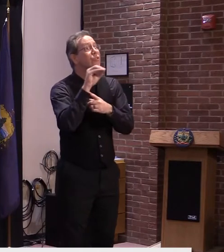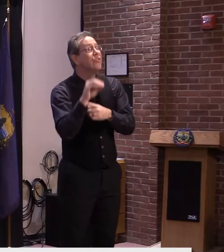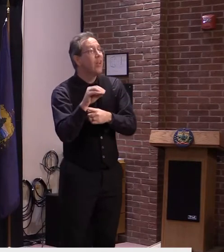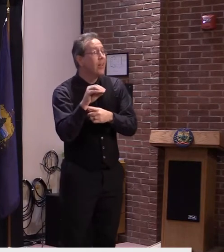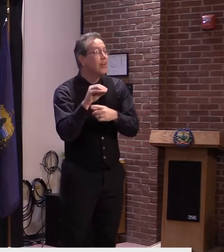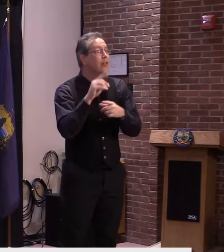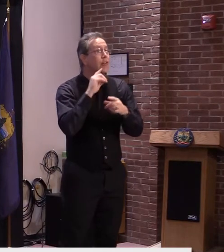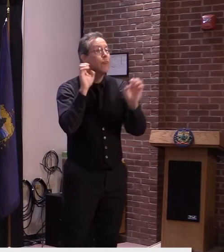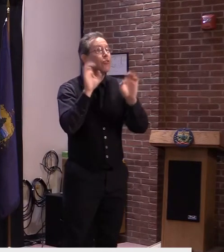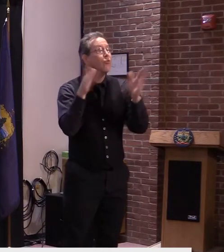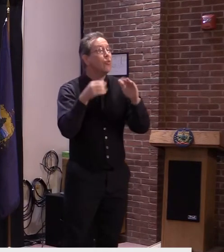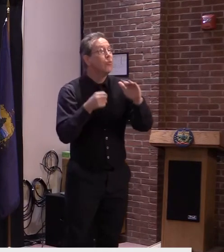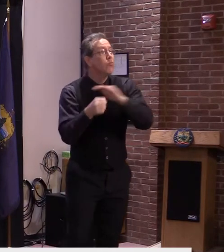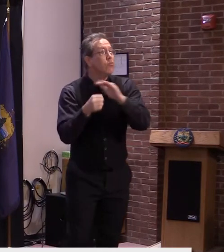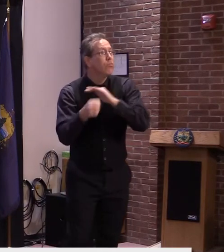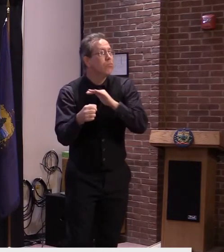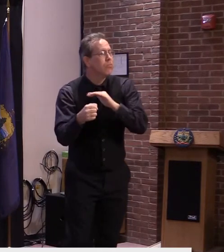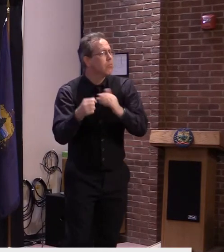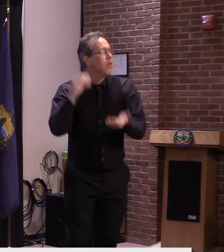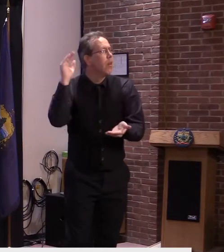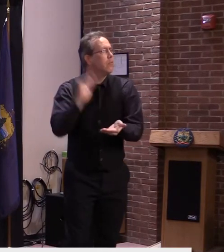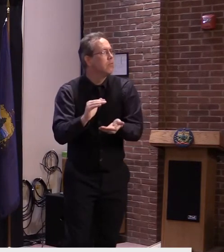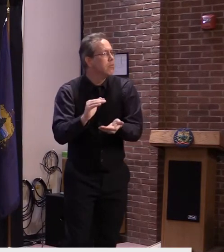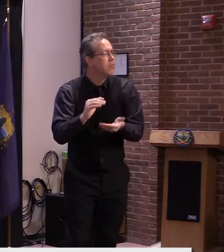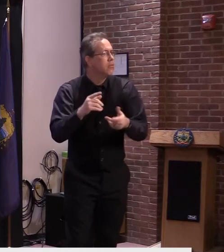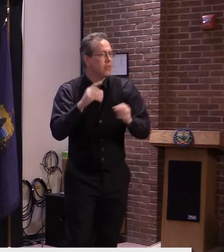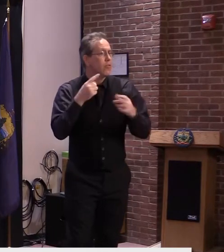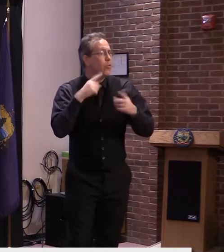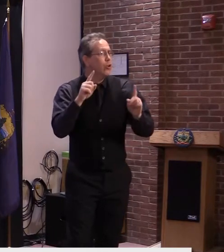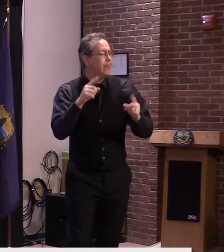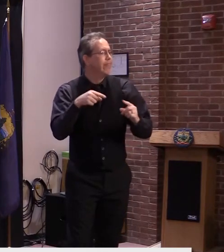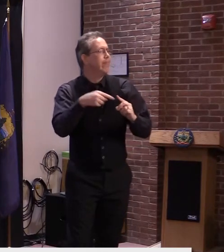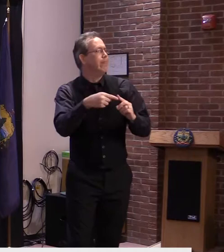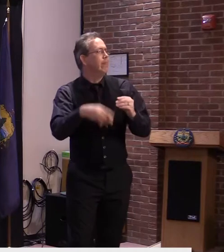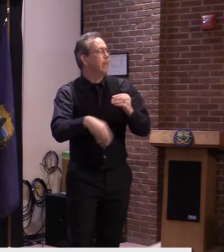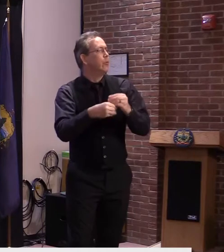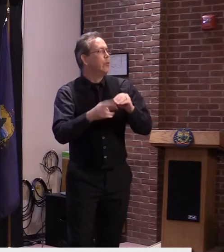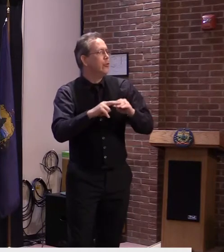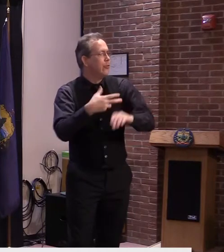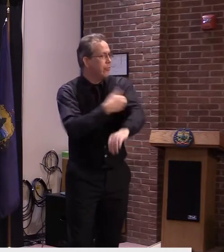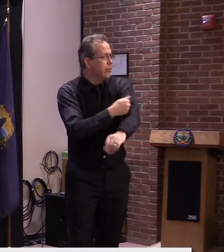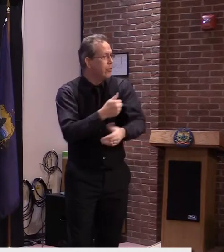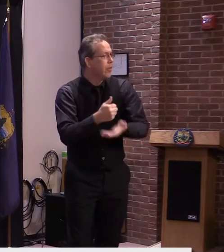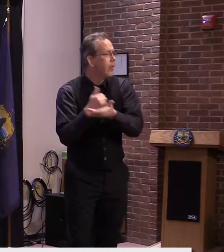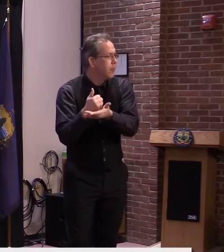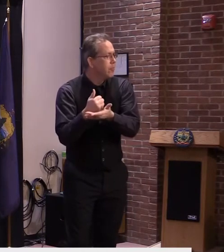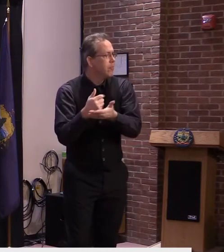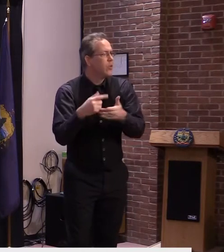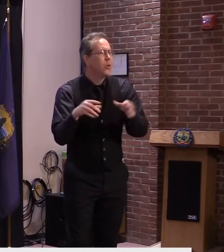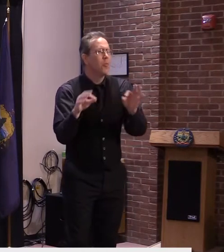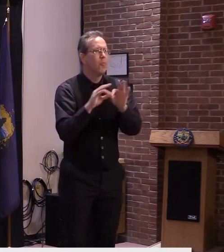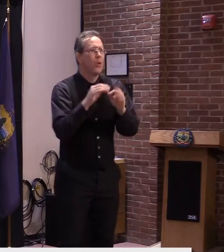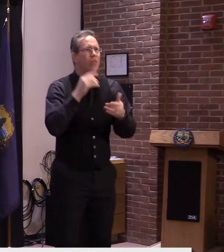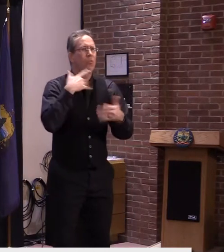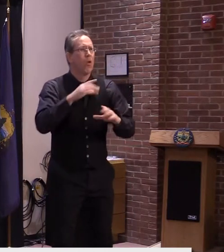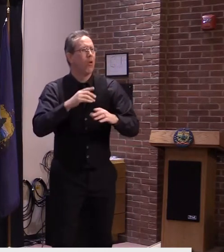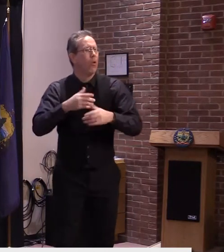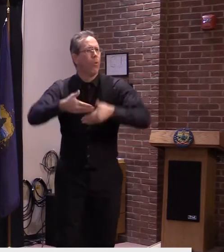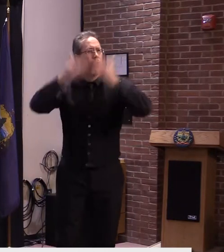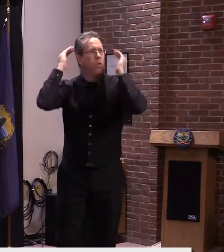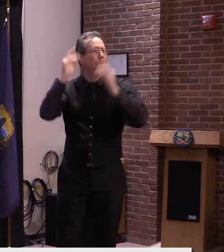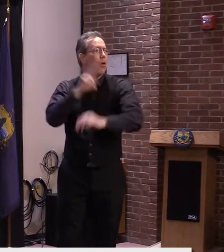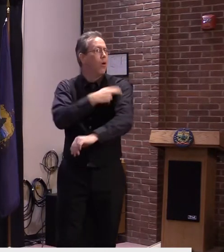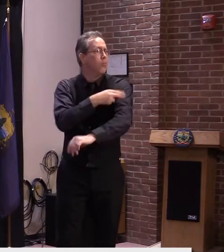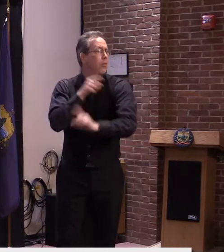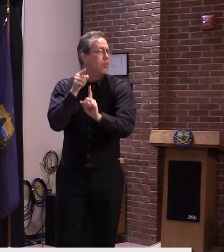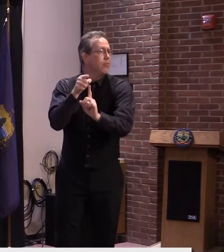room or urgent care visits. So again, highly effective in terms of keeping people out of the hospital. Also, the rates between people who